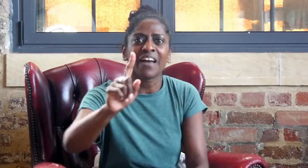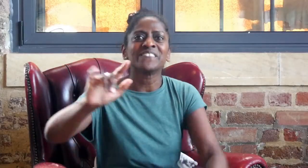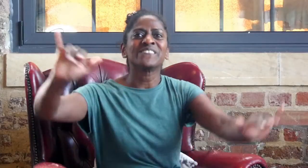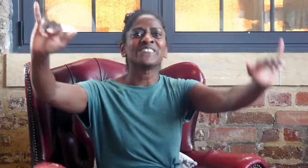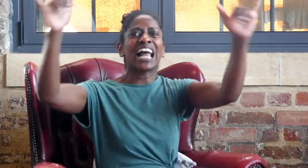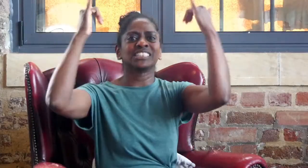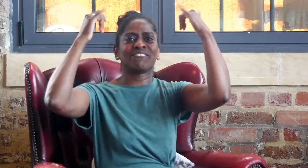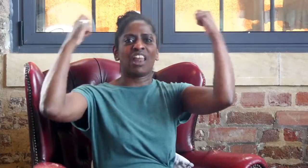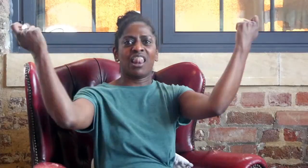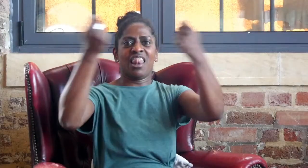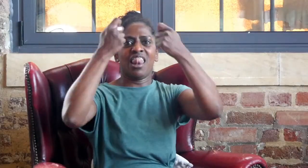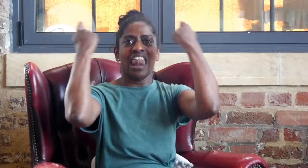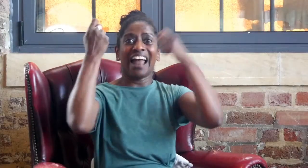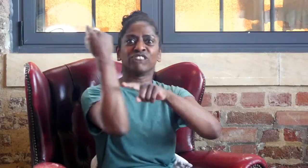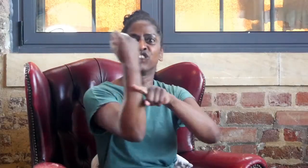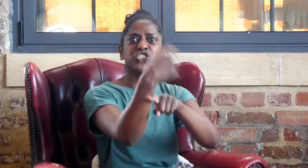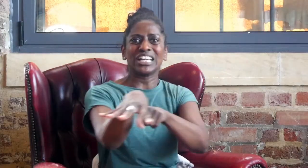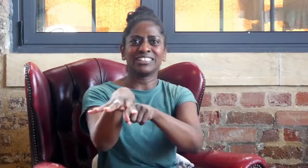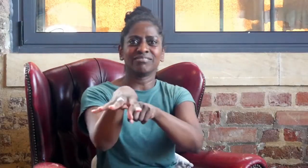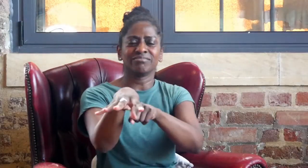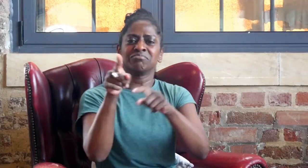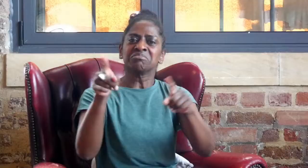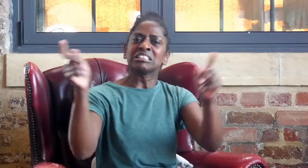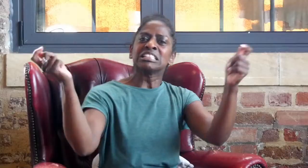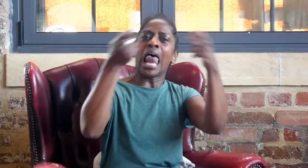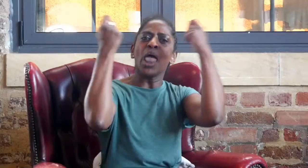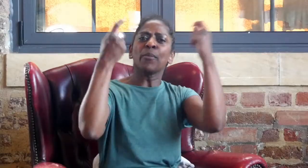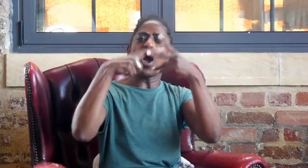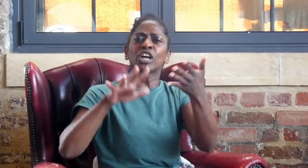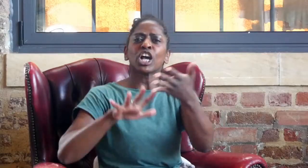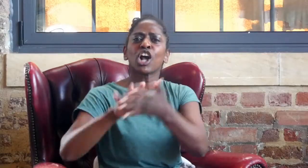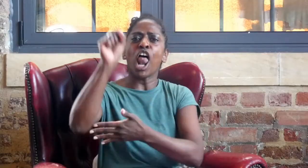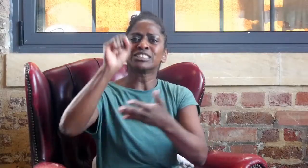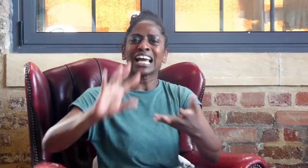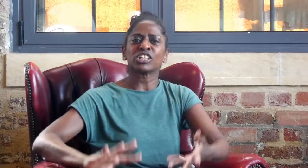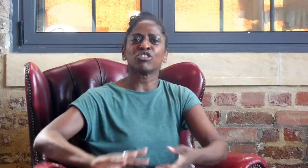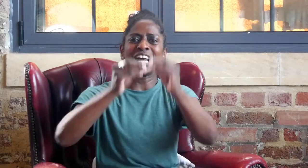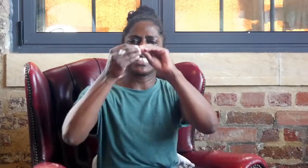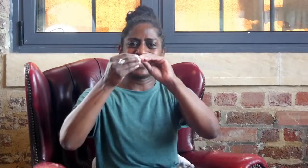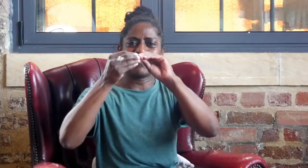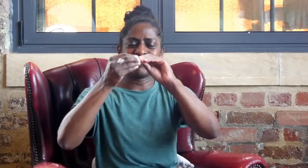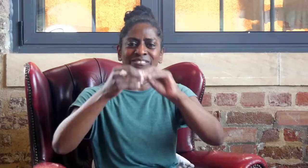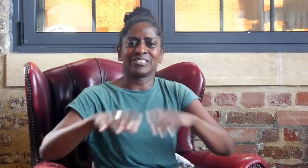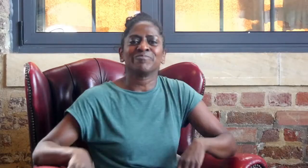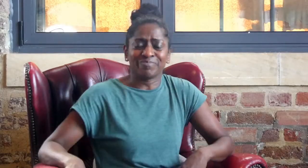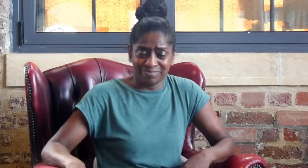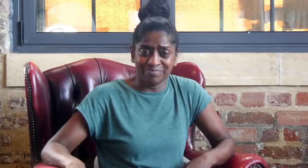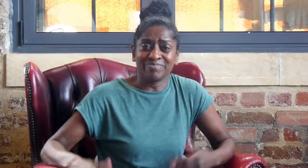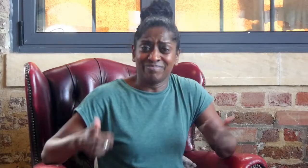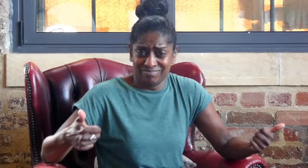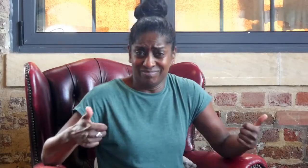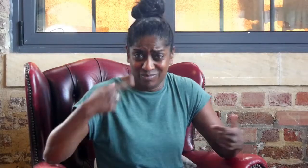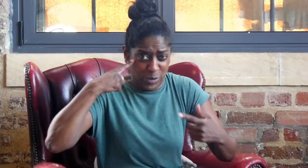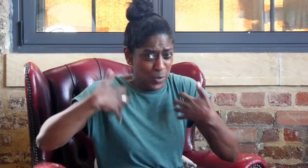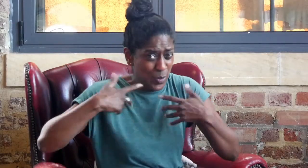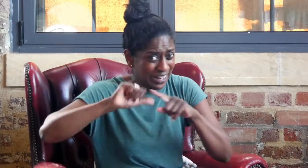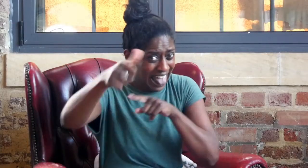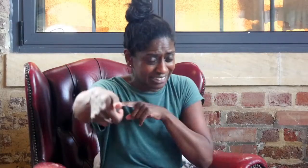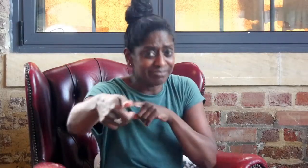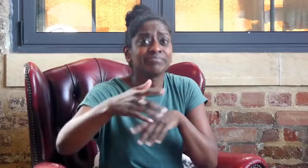huge new topic. It's Festival and Fringe. We're celebrating culture and creativity.